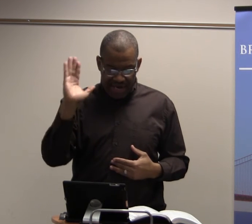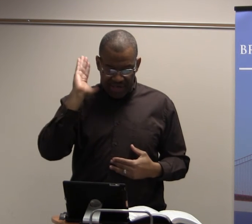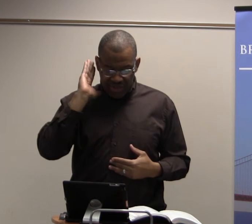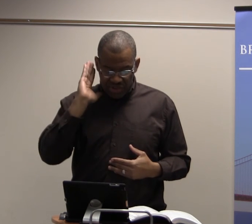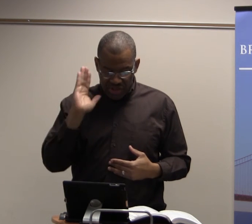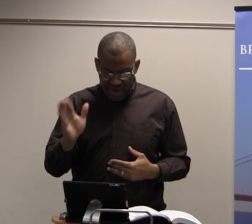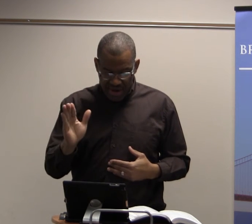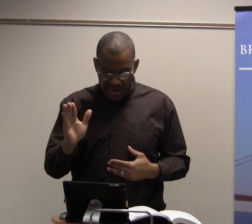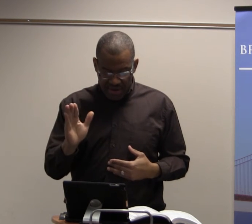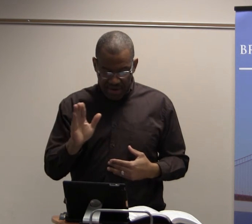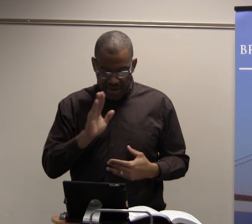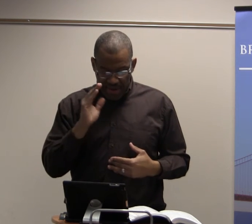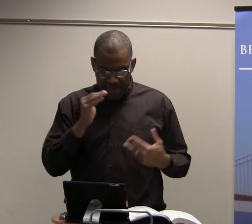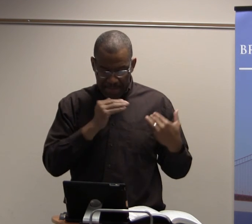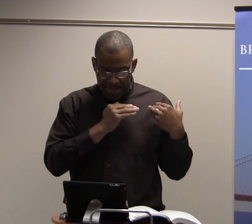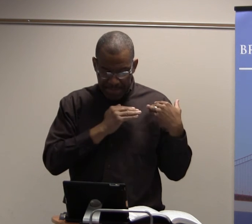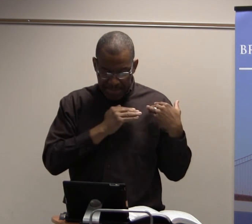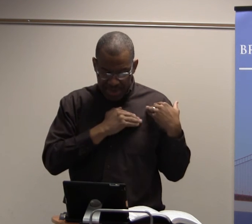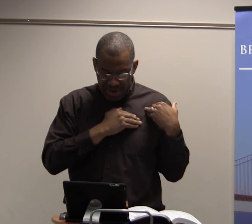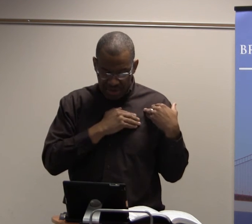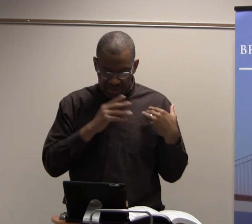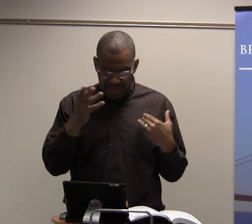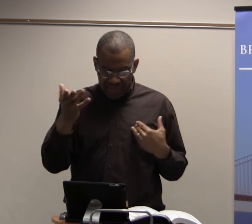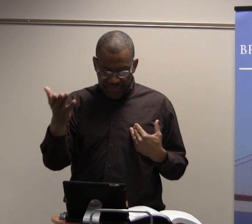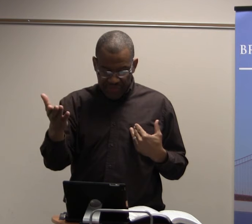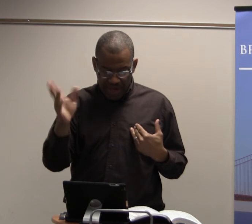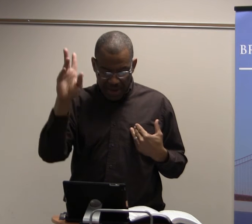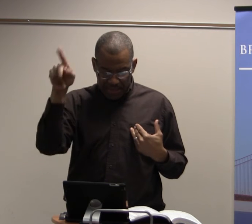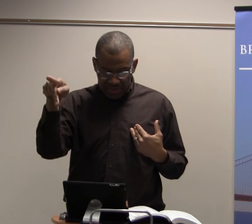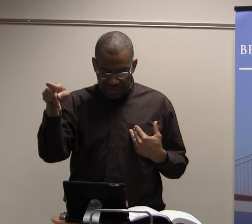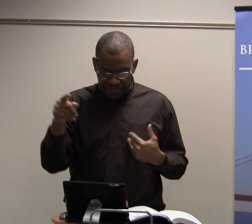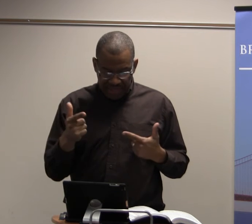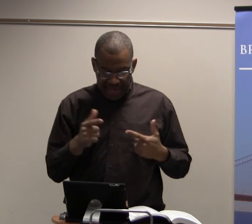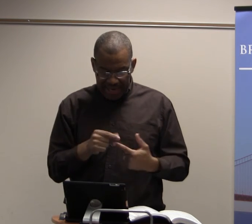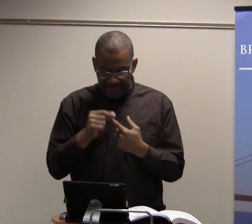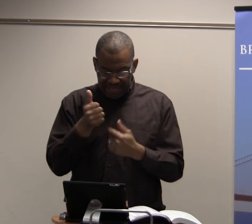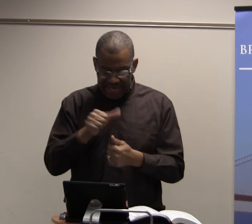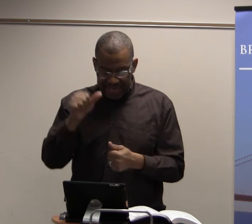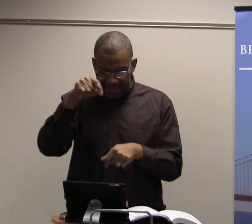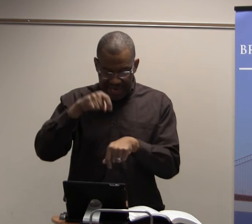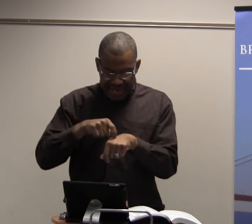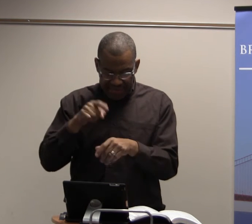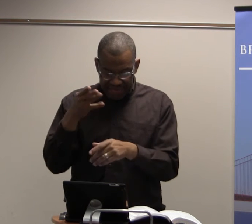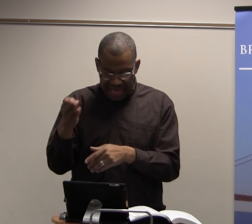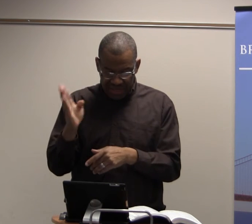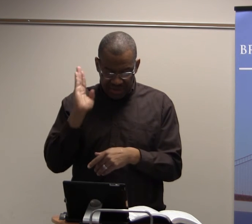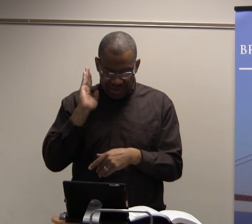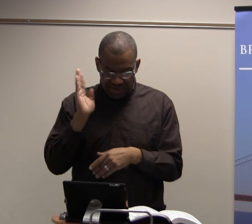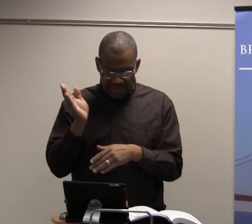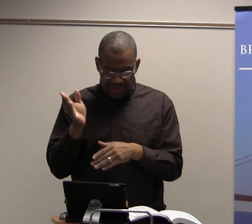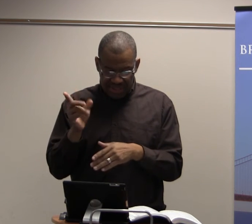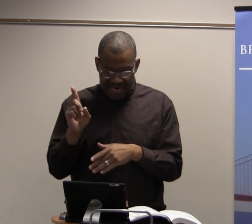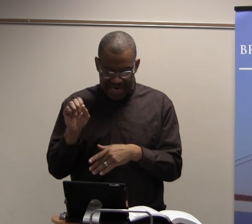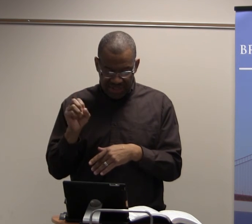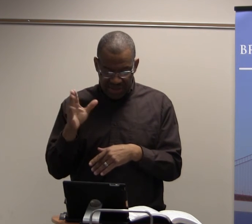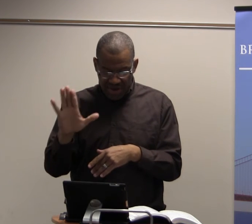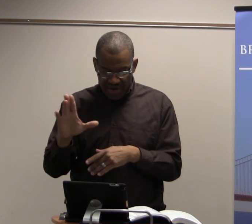They shall bear thereof. Now that's any time thou didst their